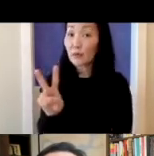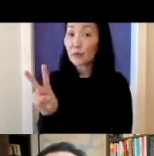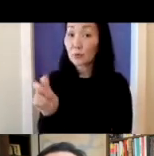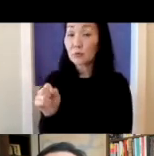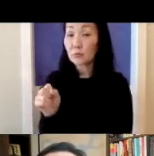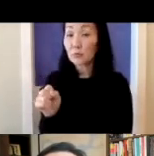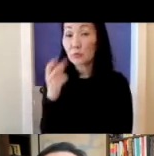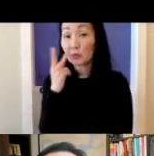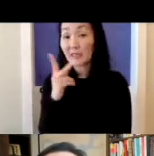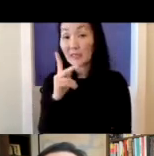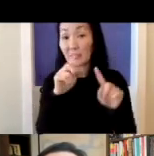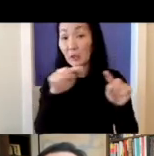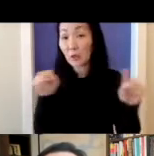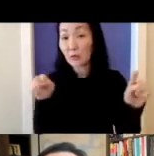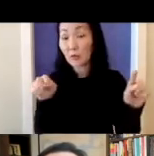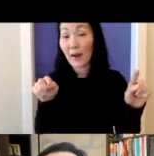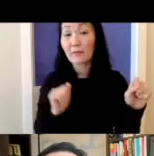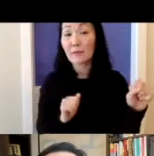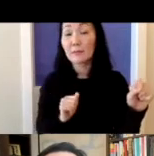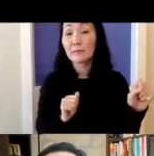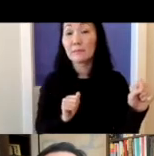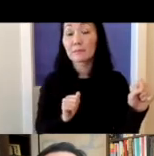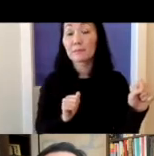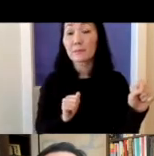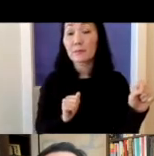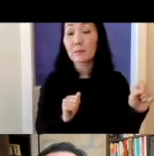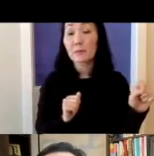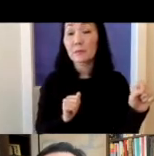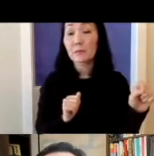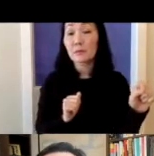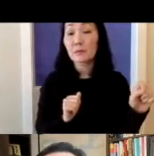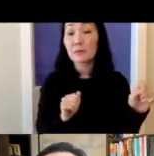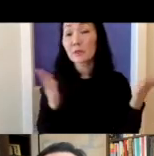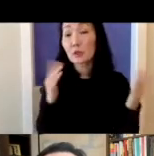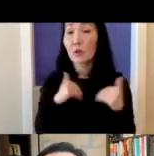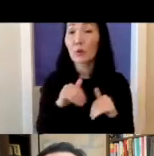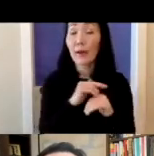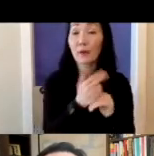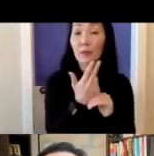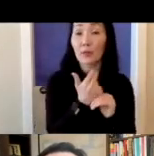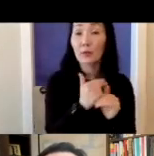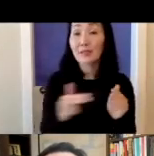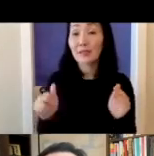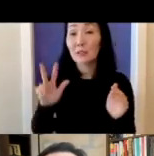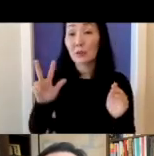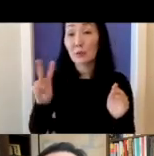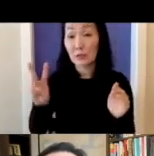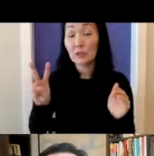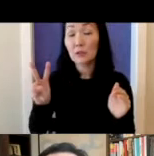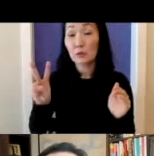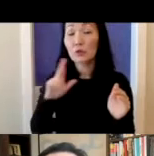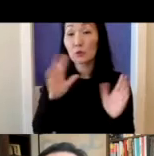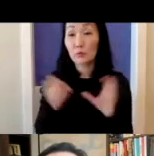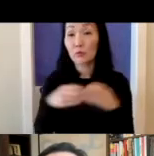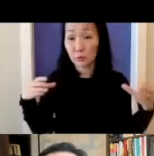that we may gain people from the ages of 13 to 32, but then at the same time, we